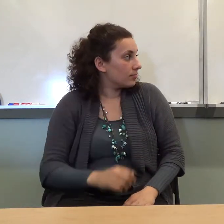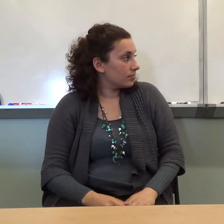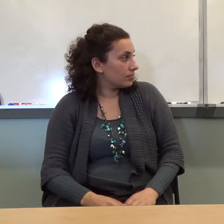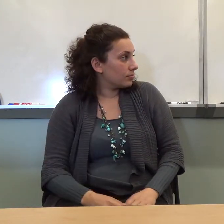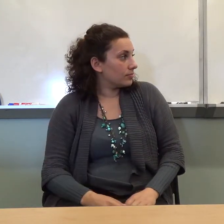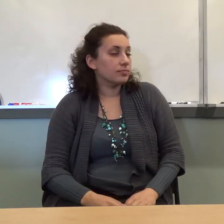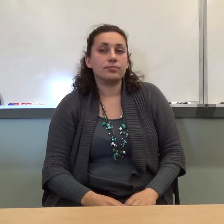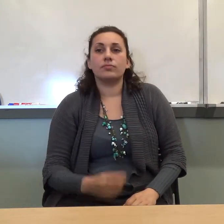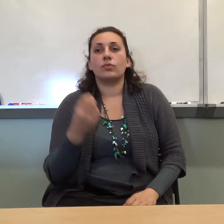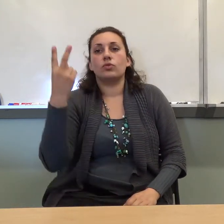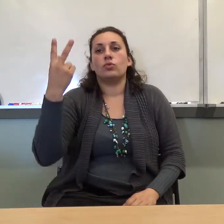2/3.